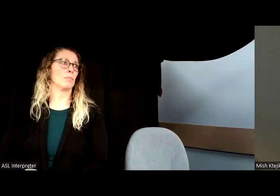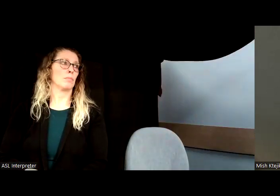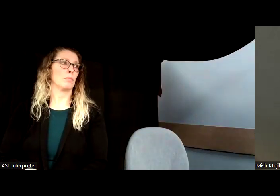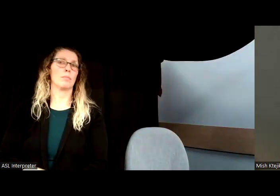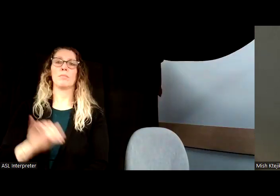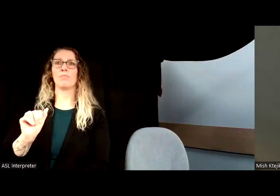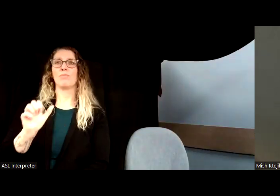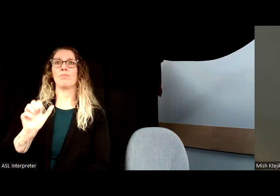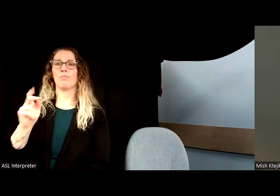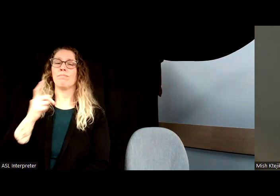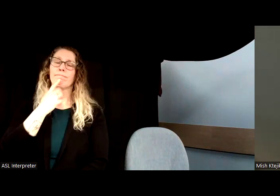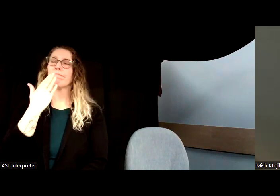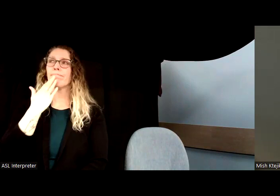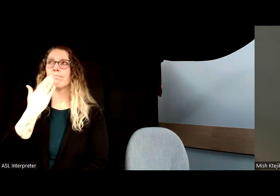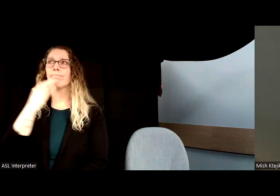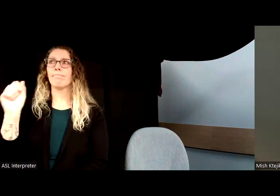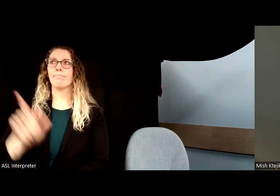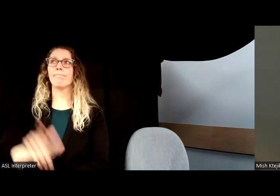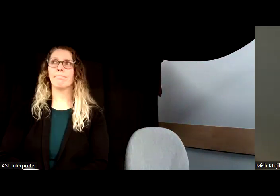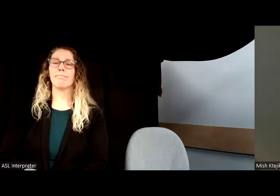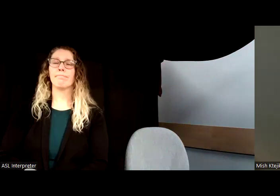Jack, thank you, Al.